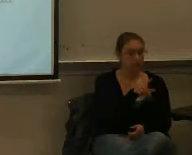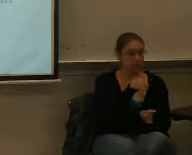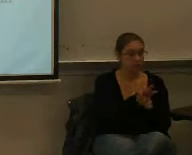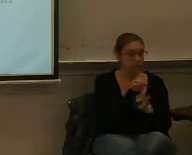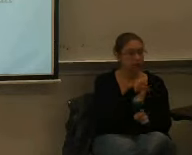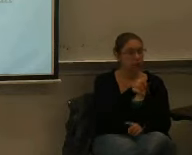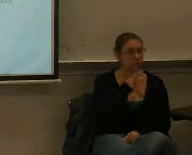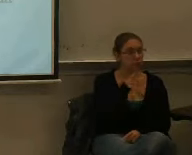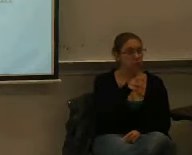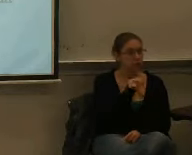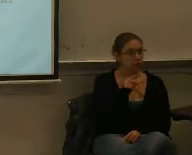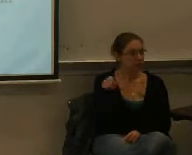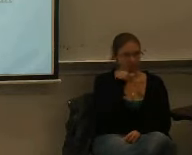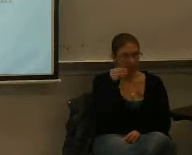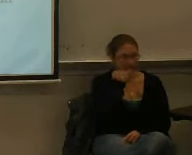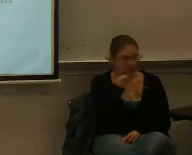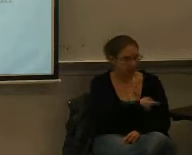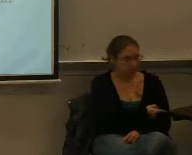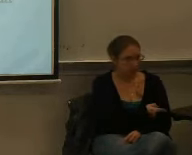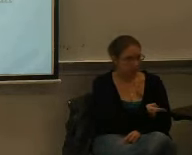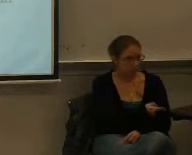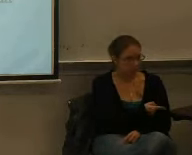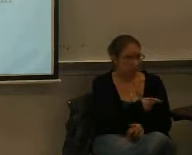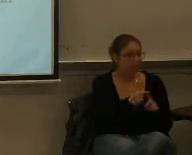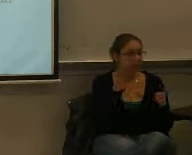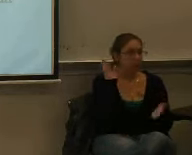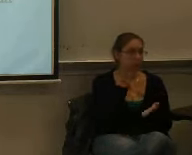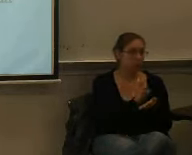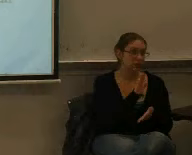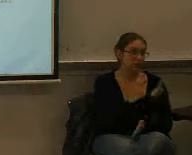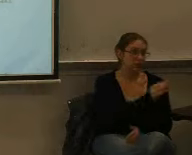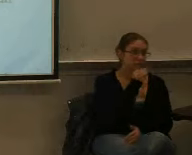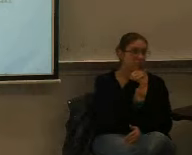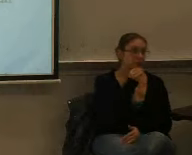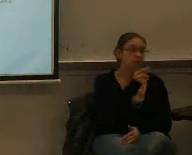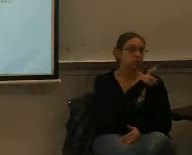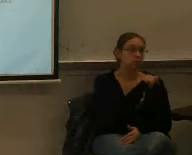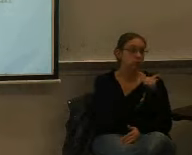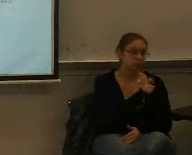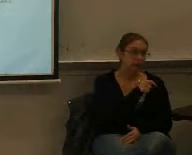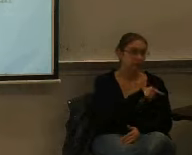prey, it's decreasing the rate that it can feed at and making it so it can grow less rapidly.